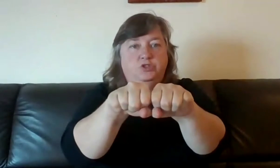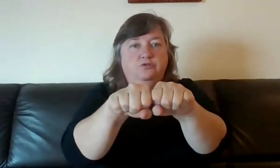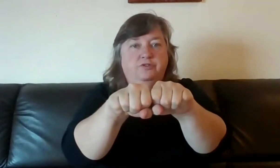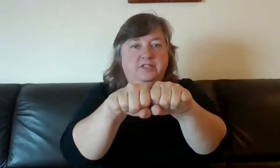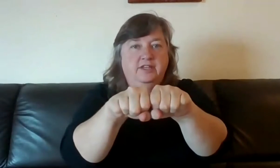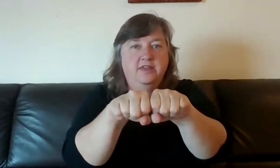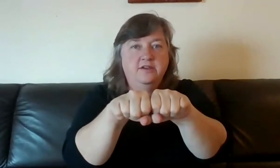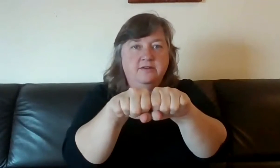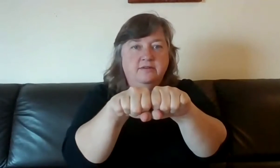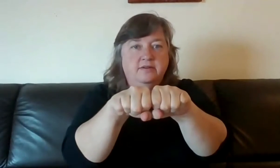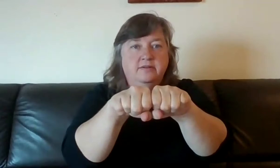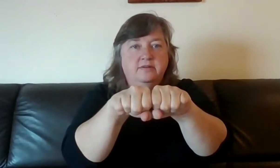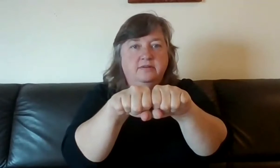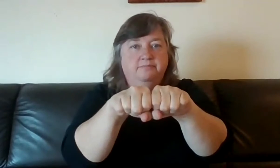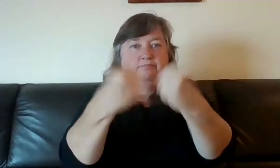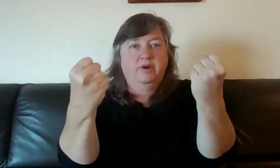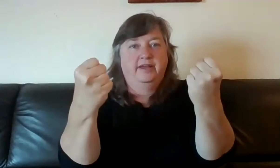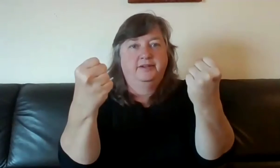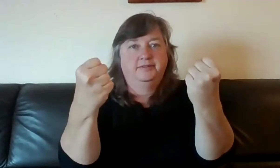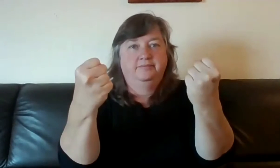Two fists together. Break.